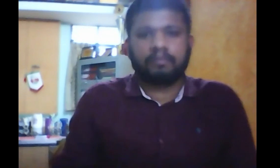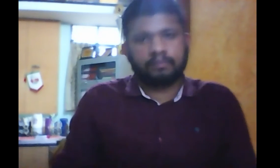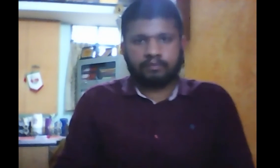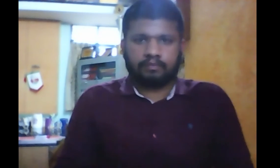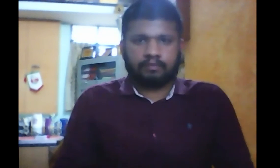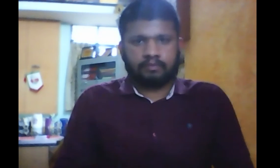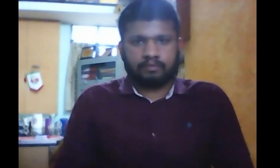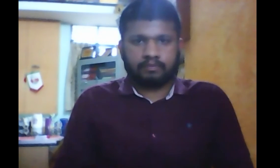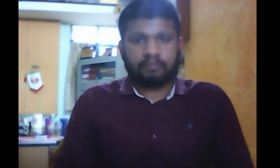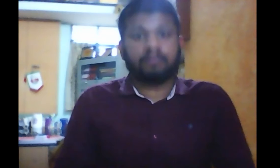When? This is sign for when.